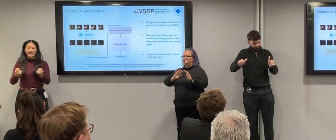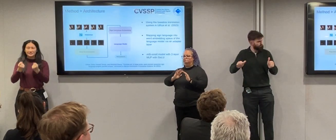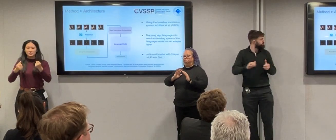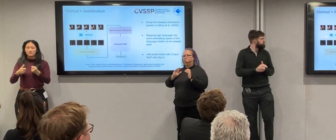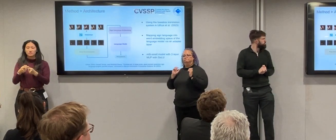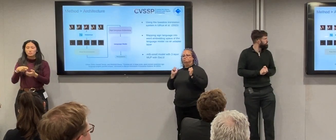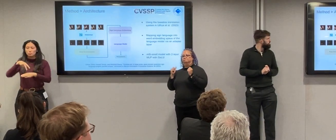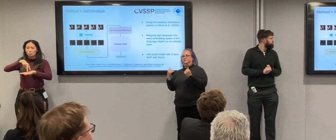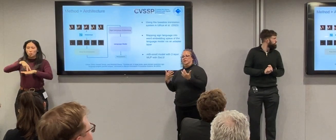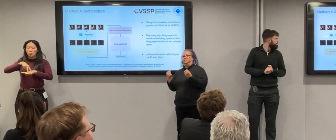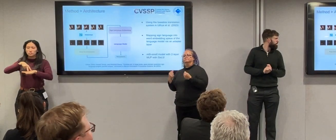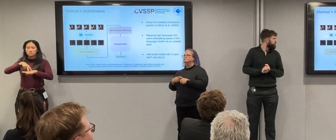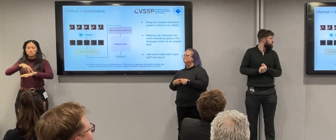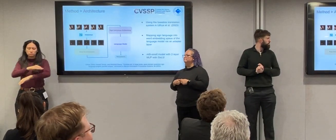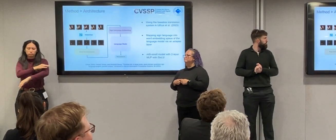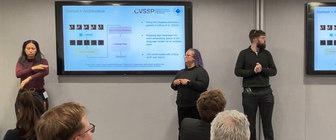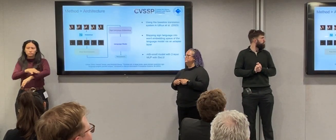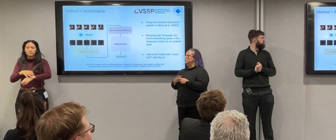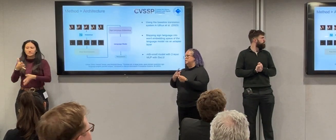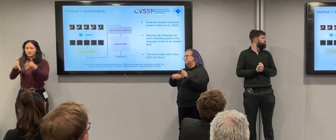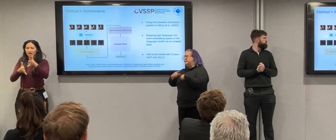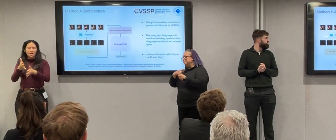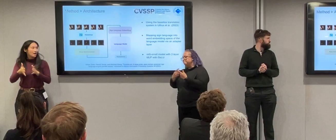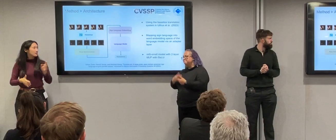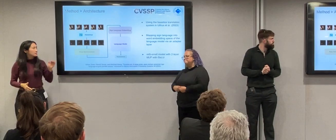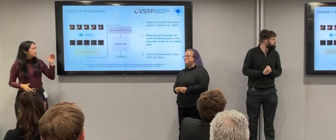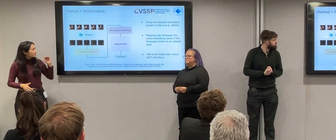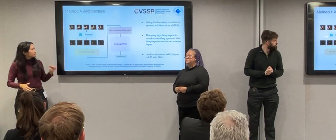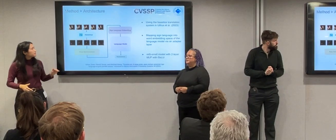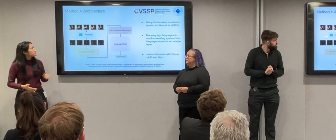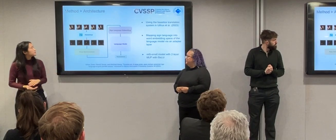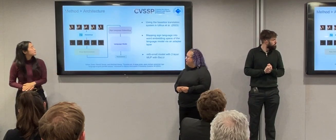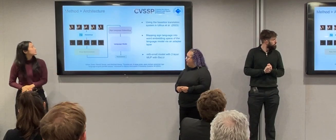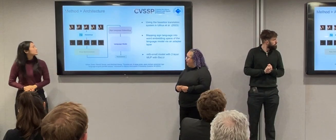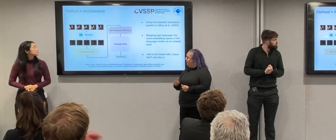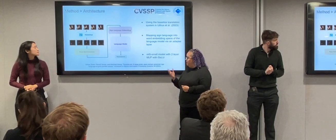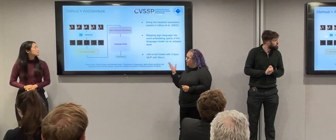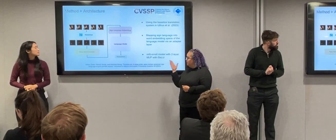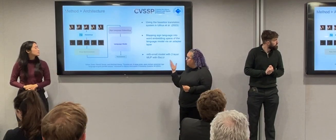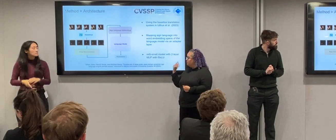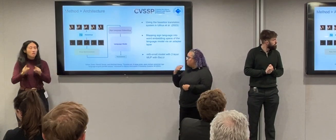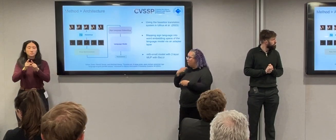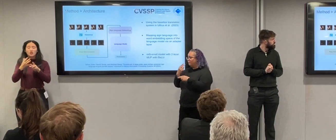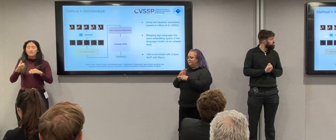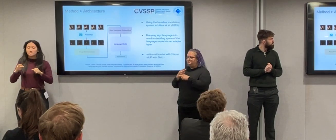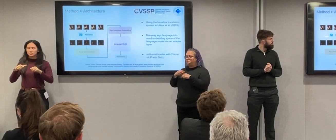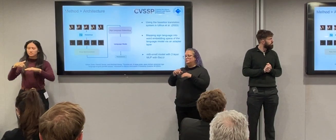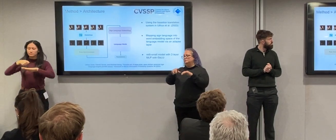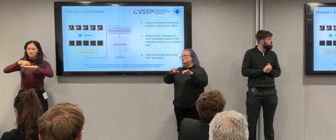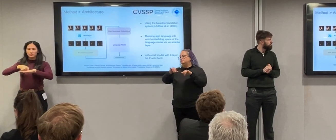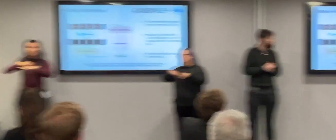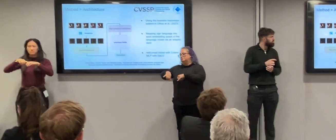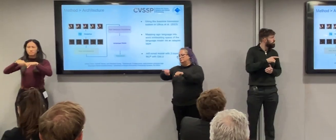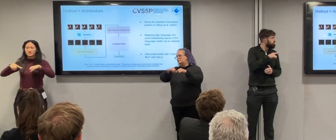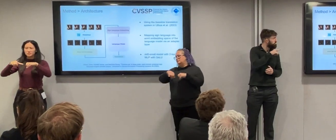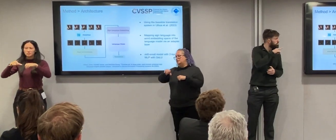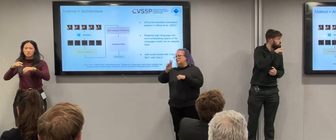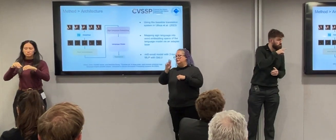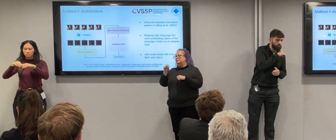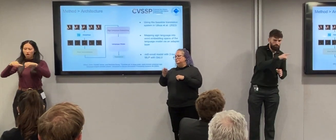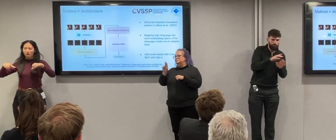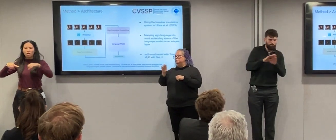With this, we use a standard benchmark given in YouTube ASL